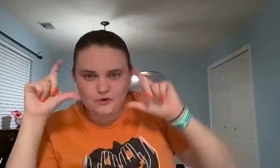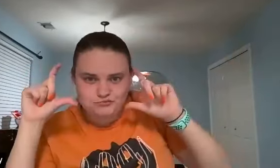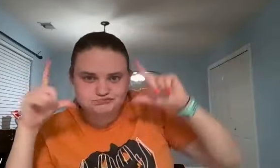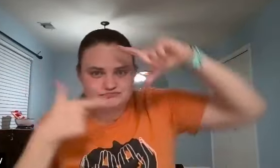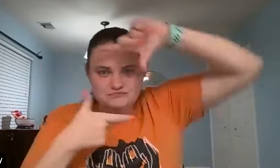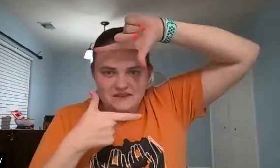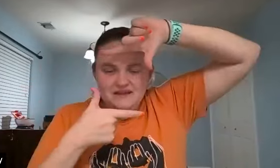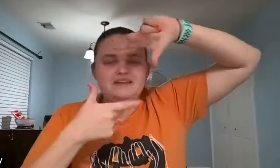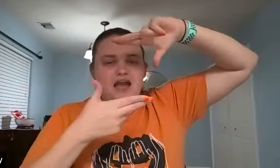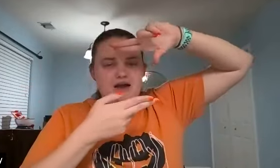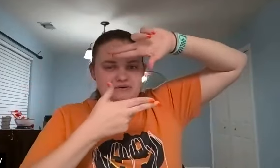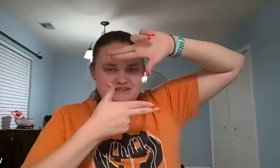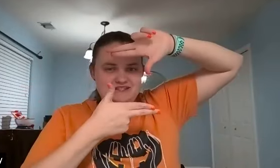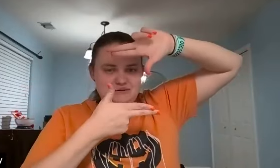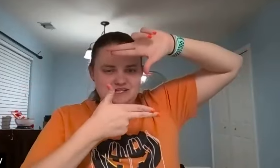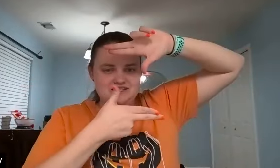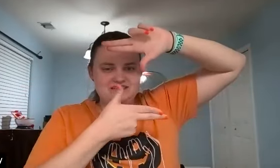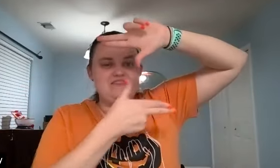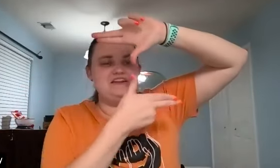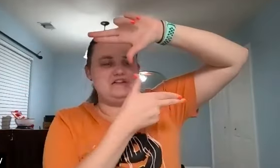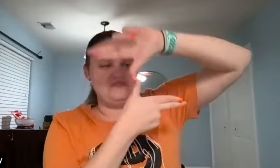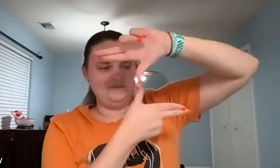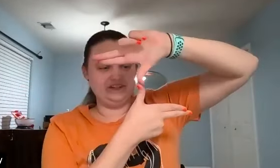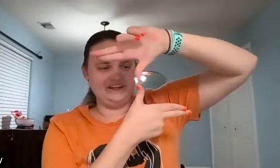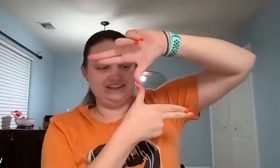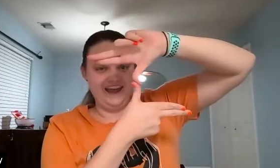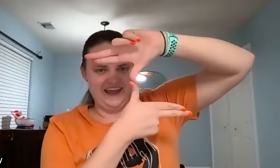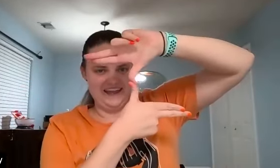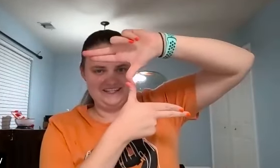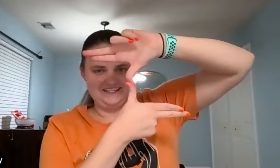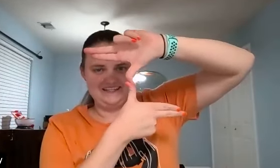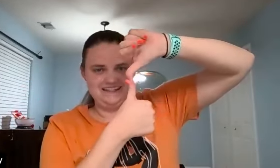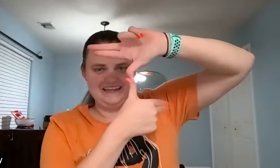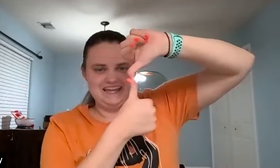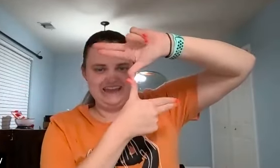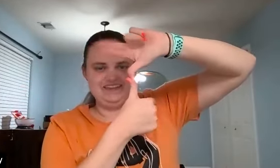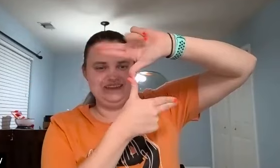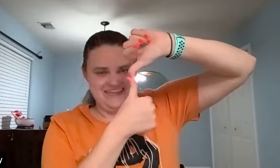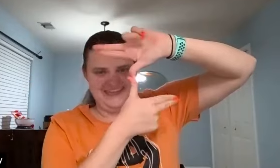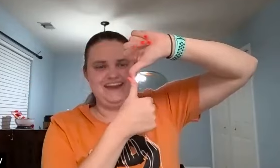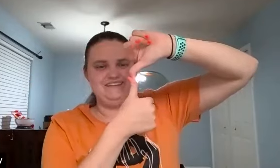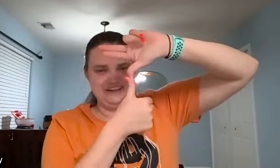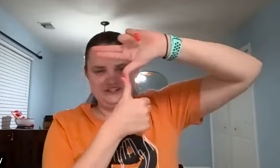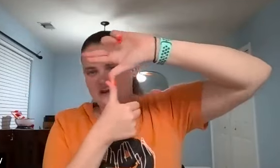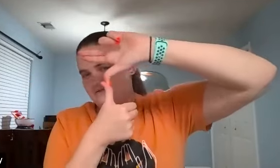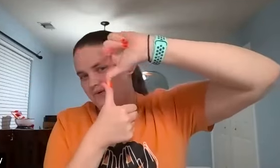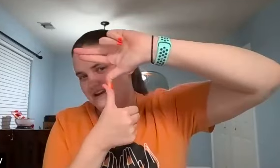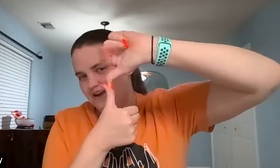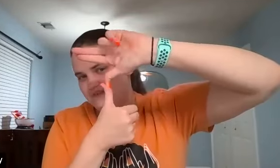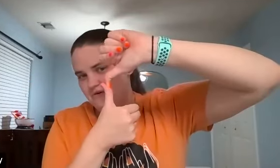know, yeah, but with 2 H's and then your thumbs are going to touch and then yeah, because you're going to have one going